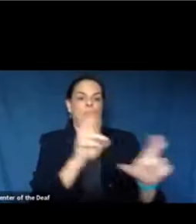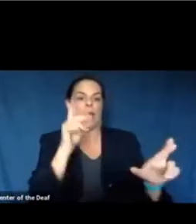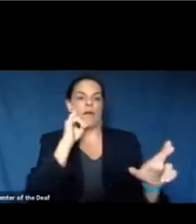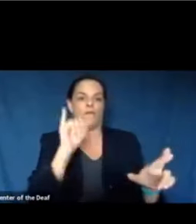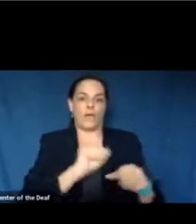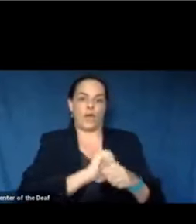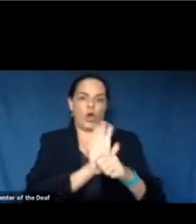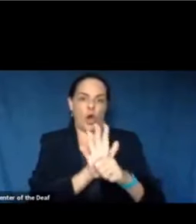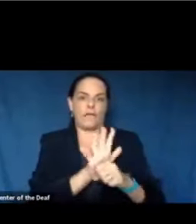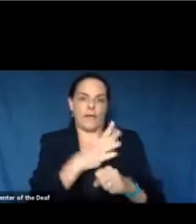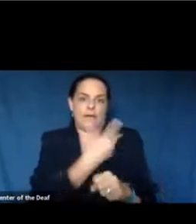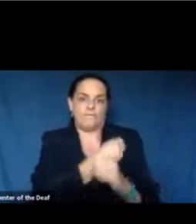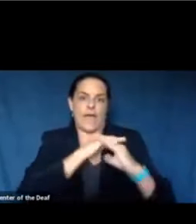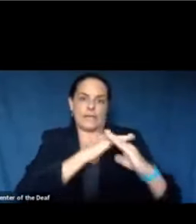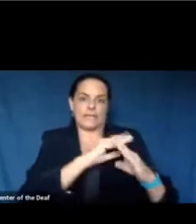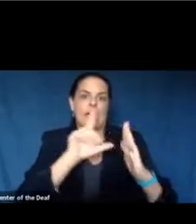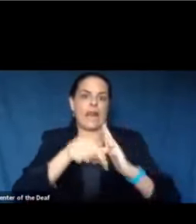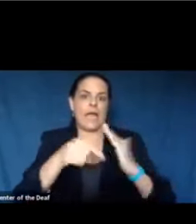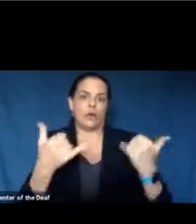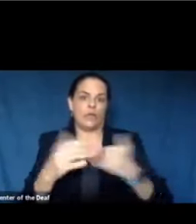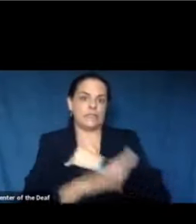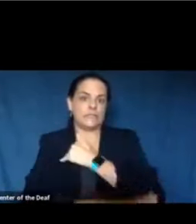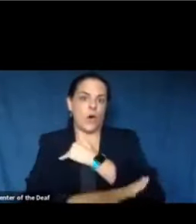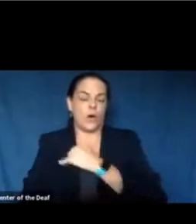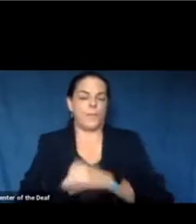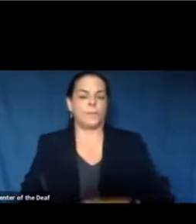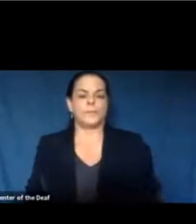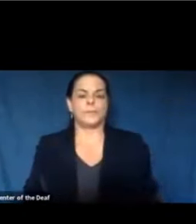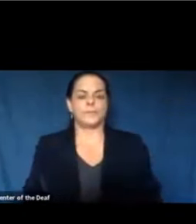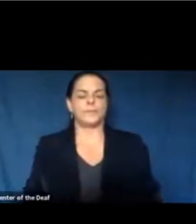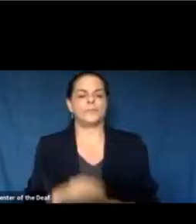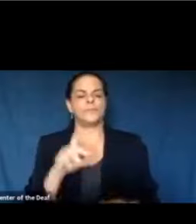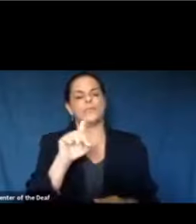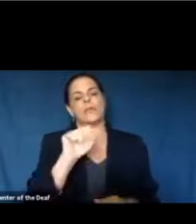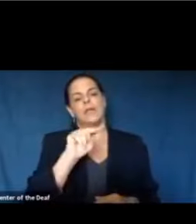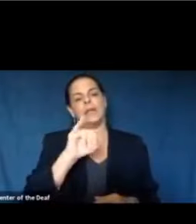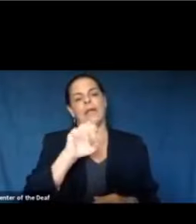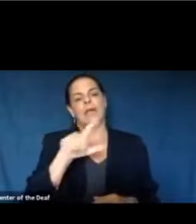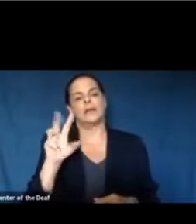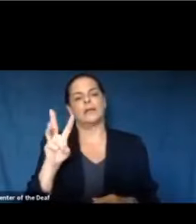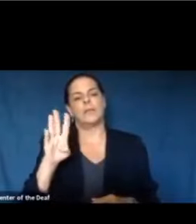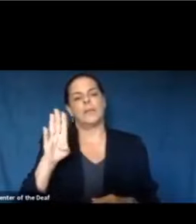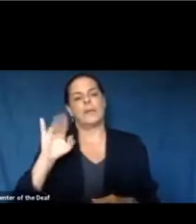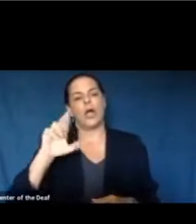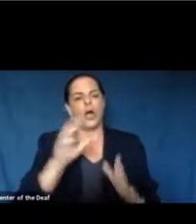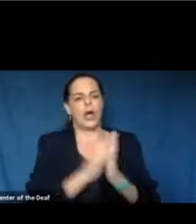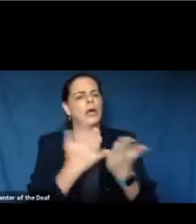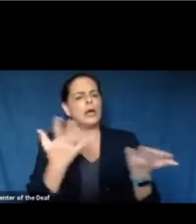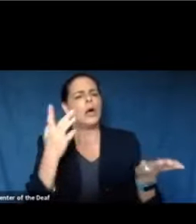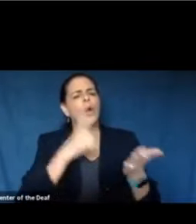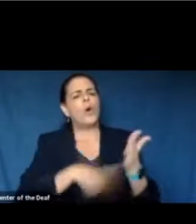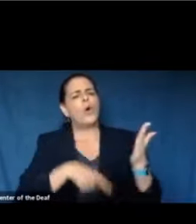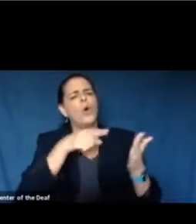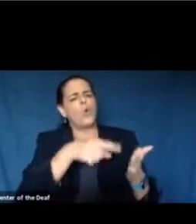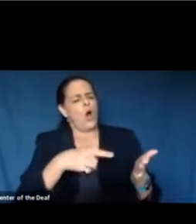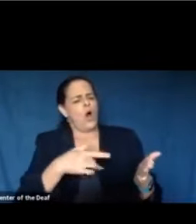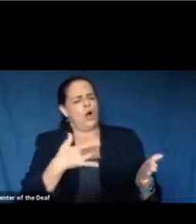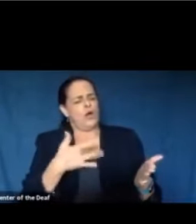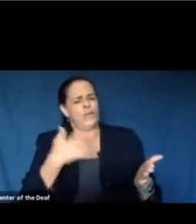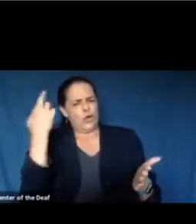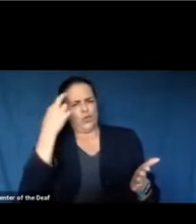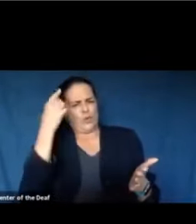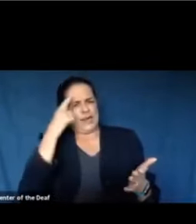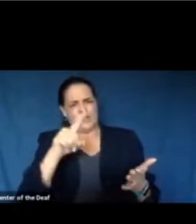vaccine response later this fall. Daniel from WBR has asked, to what are you attributing today's spike